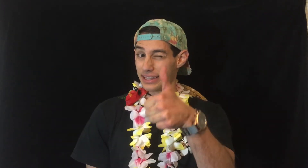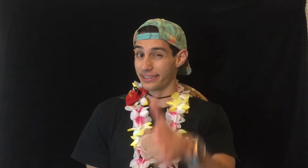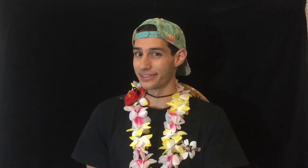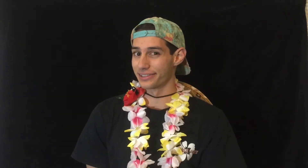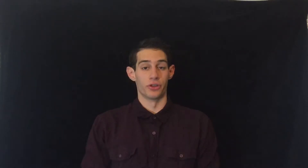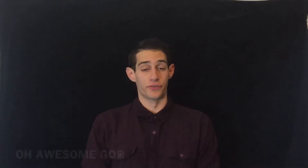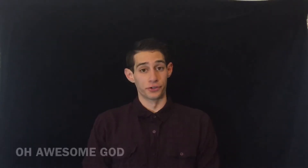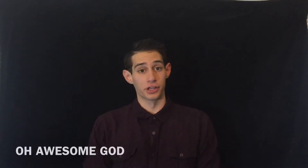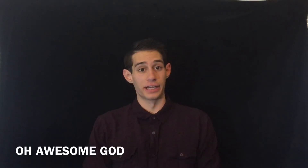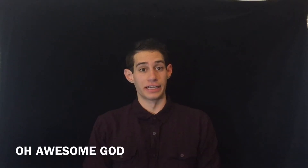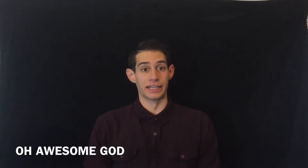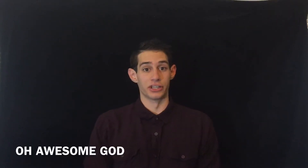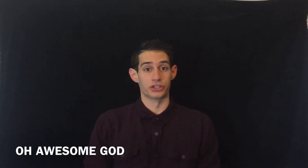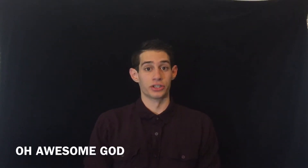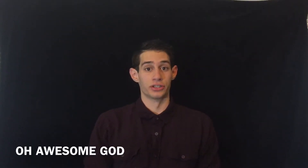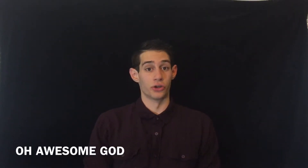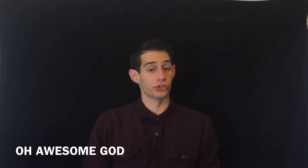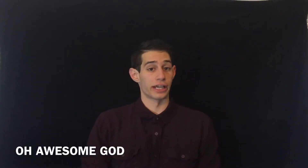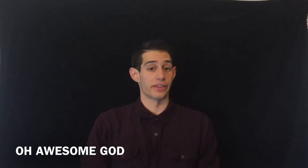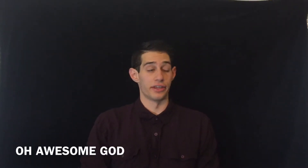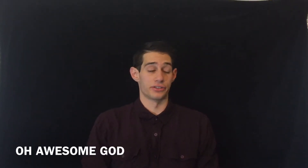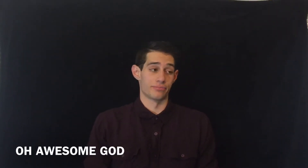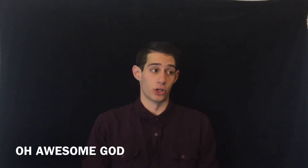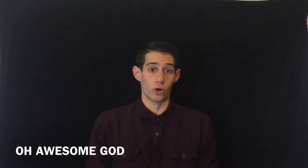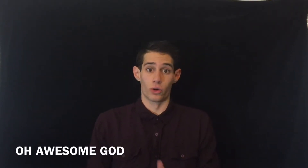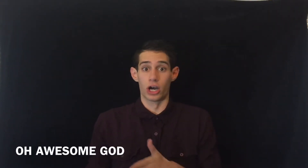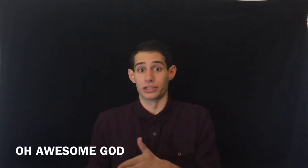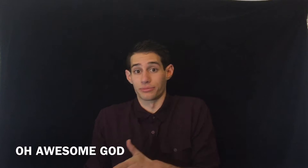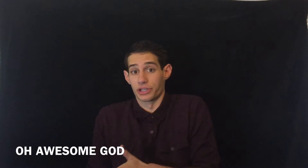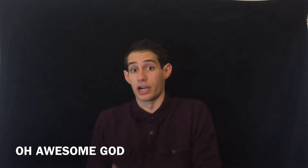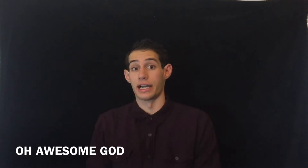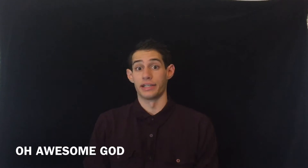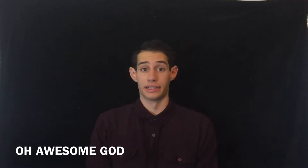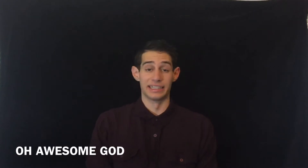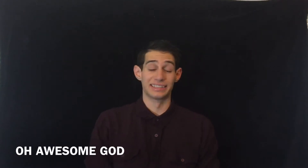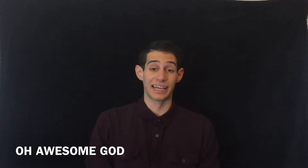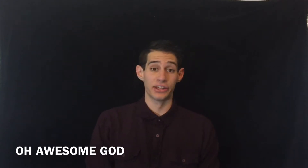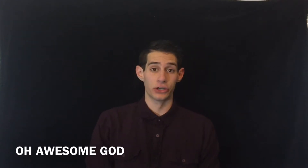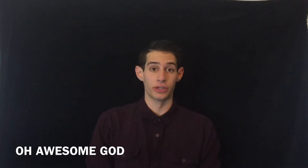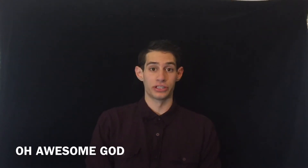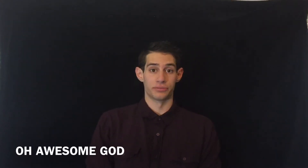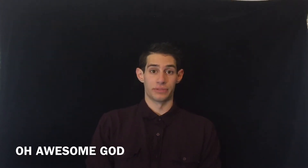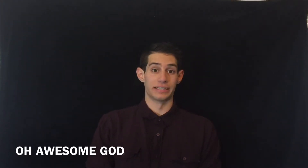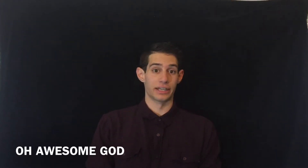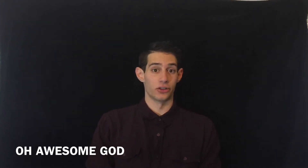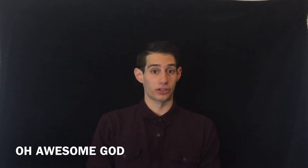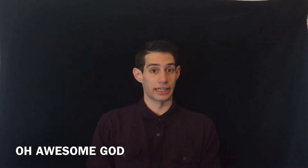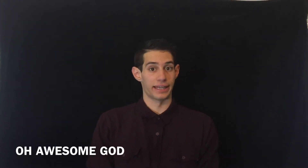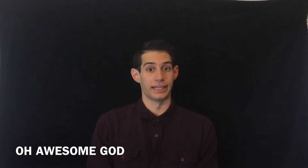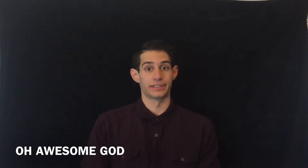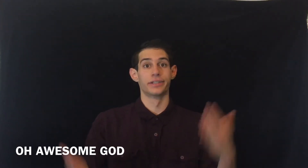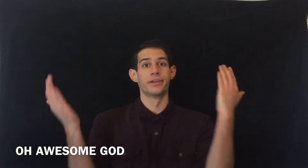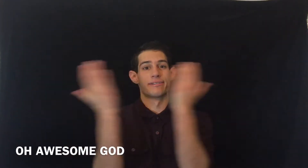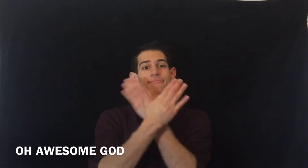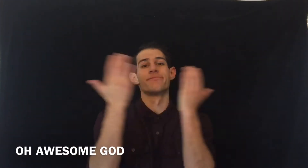this. So the first line in English goes like this. Oh, awesome God. And in sign language, it's going to look like this.